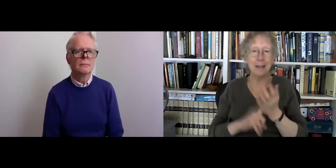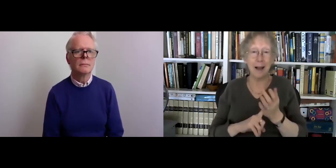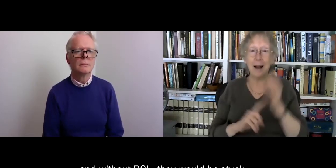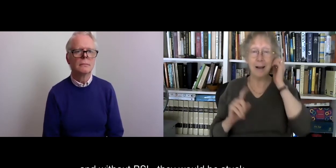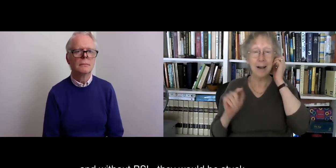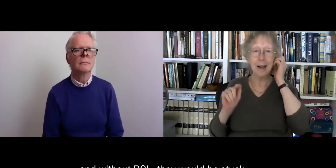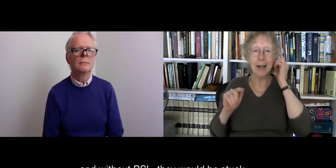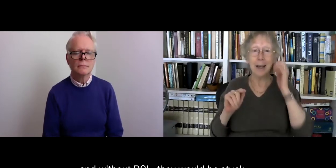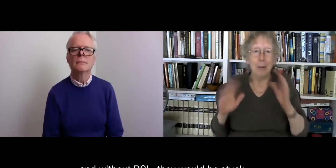And without BSL,